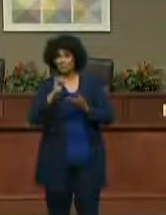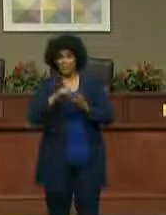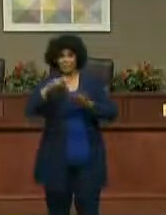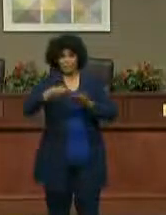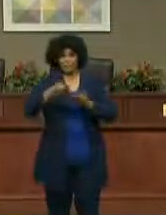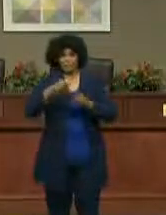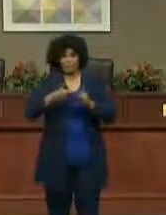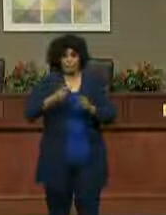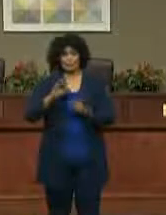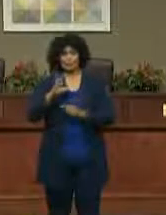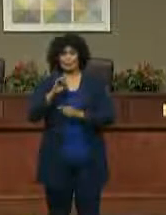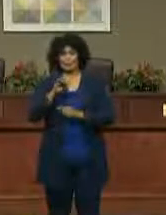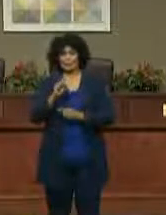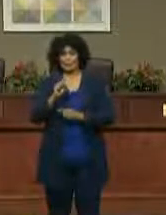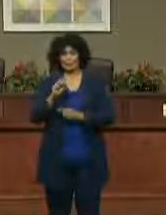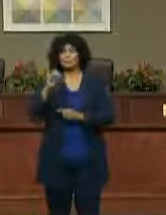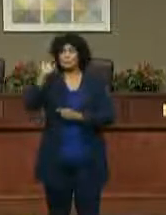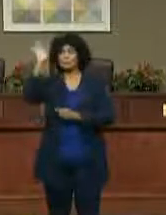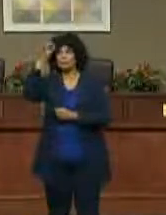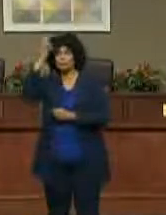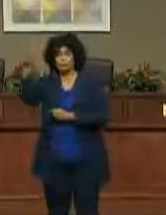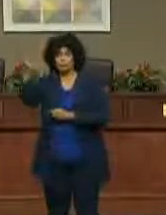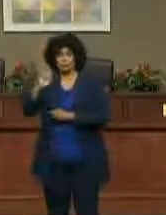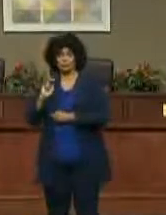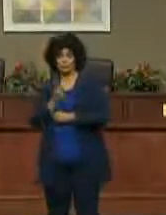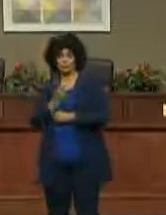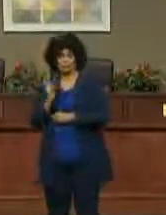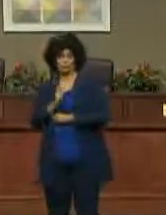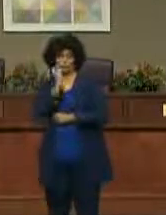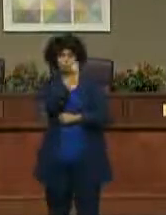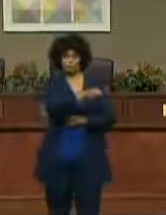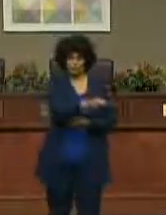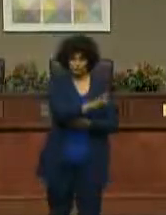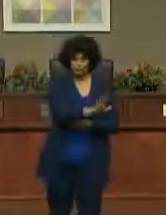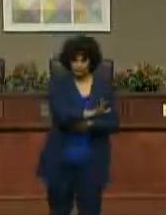received. So far, we've had over 10,000